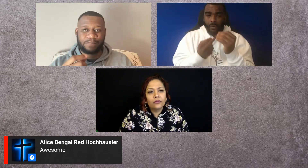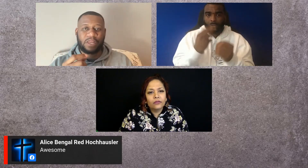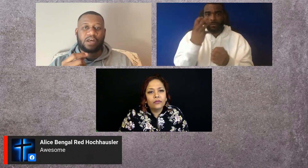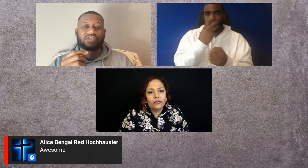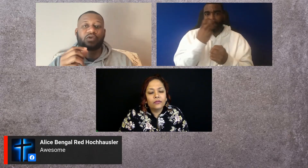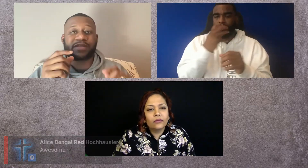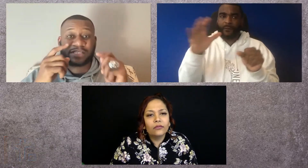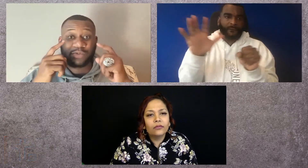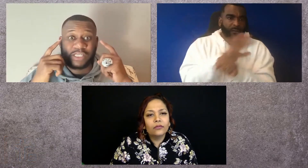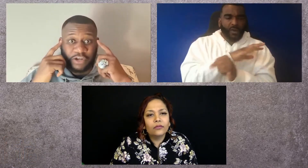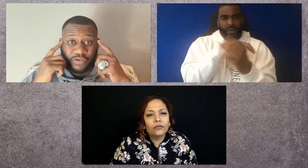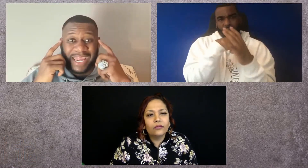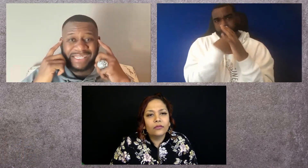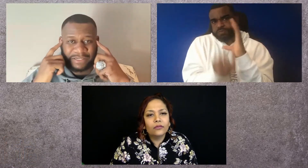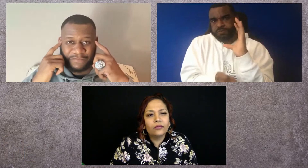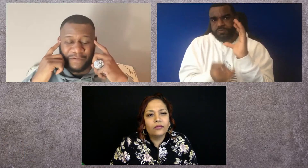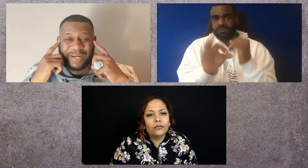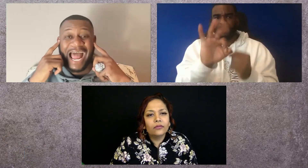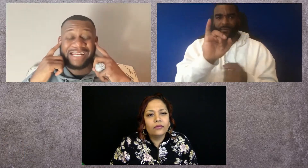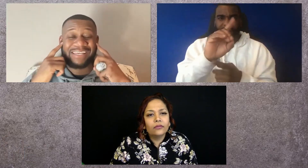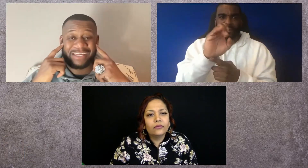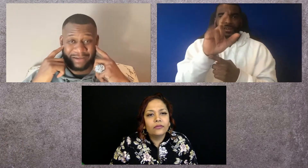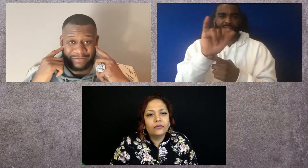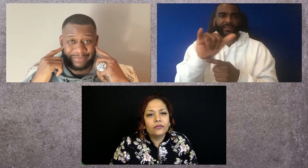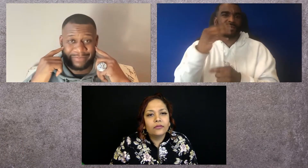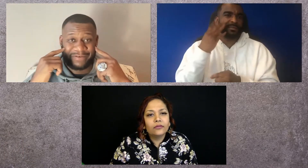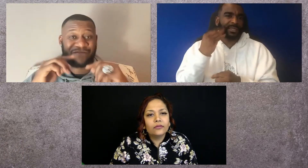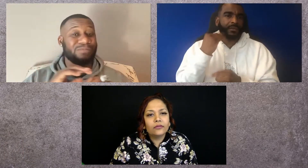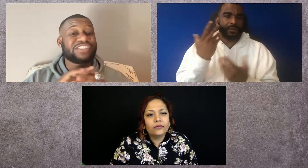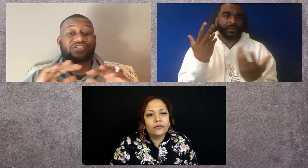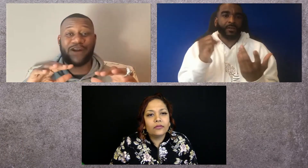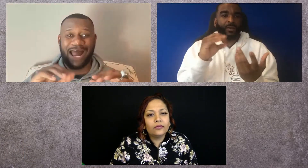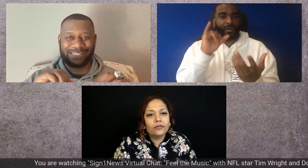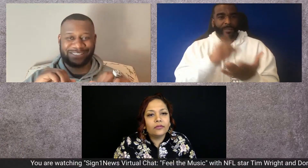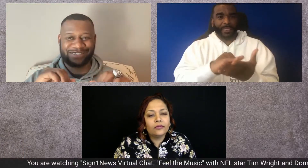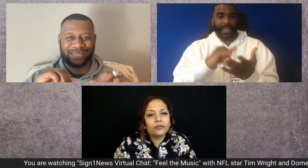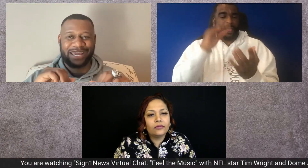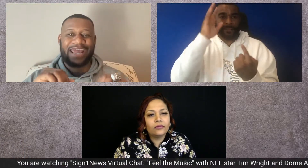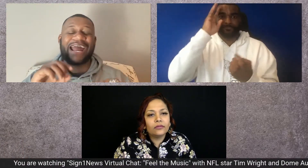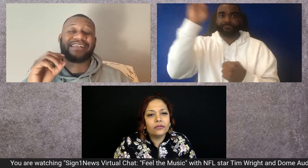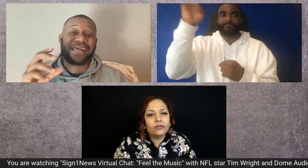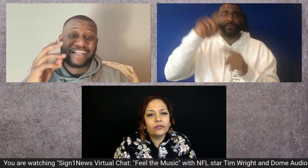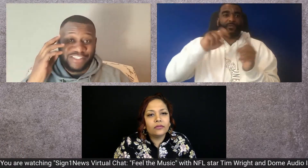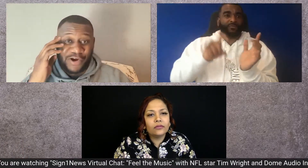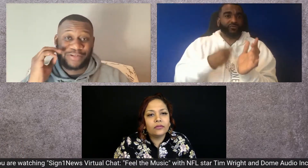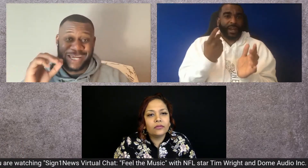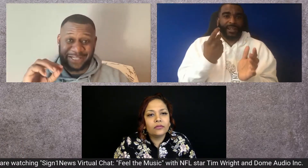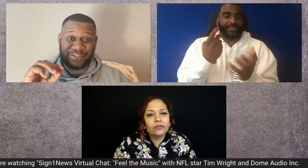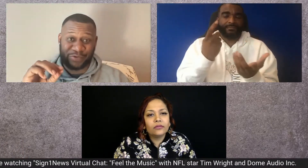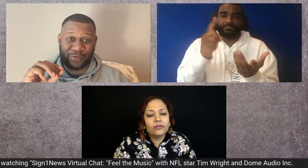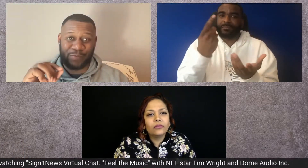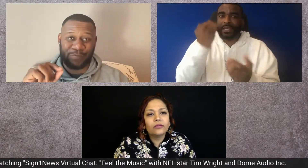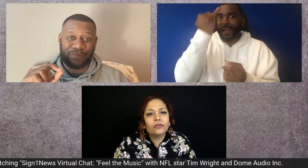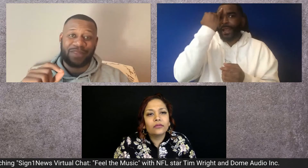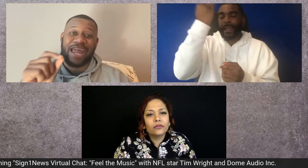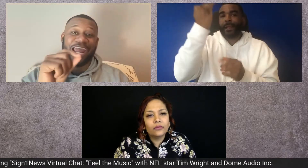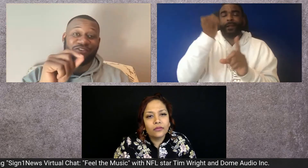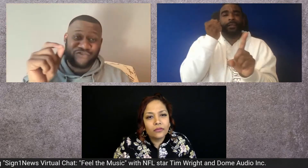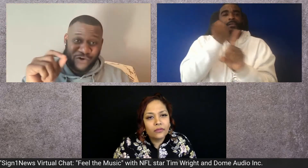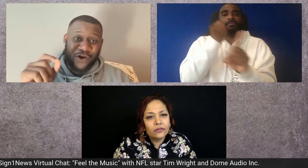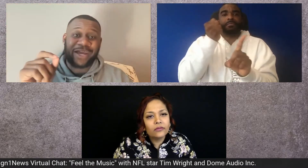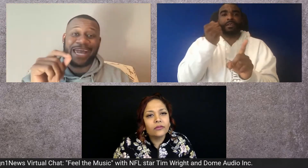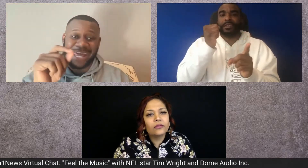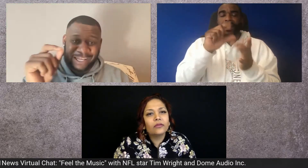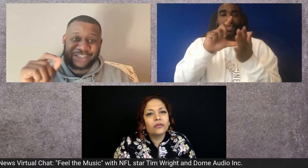experience. So this was a creation from an idea, from scratch. And then it turned into